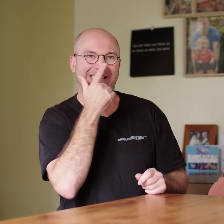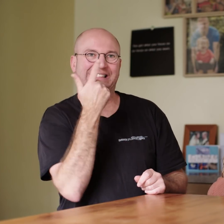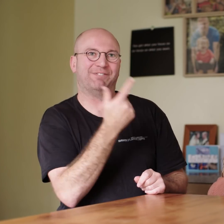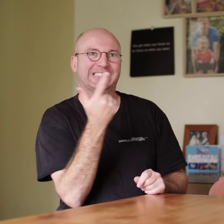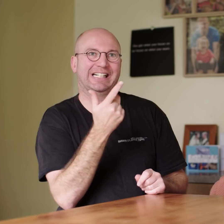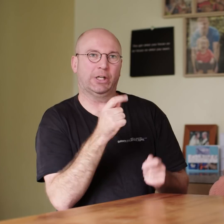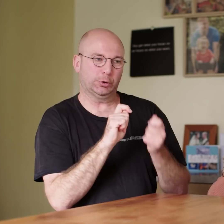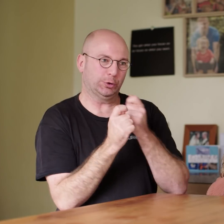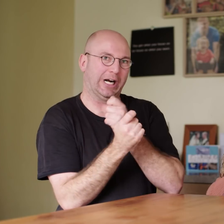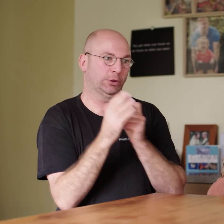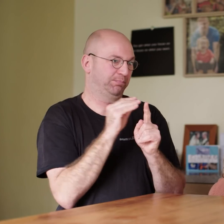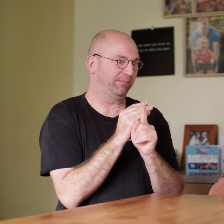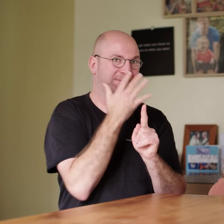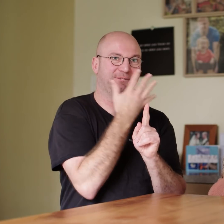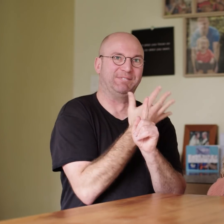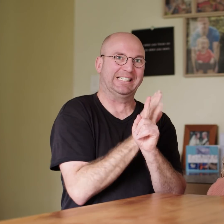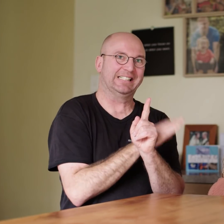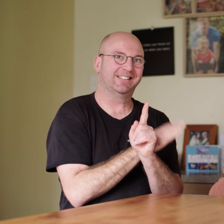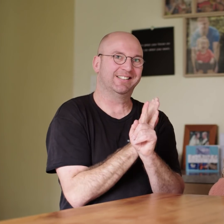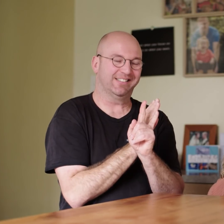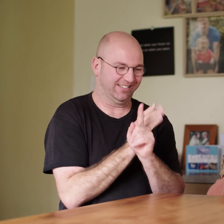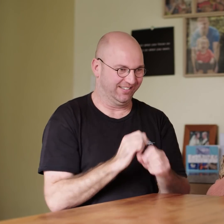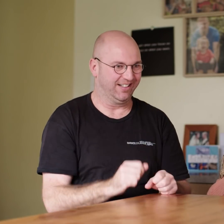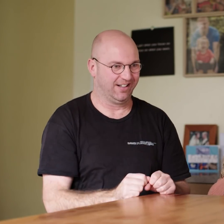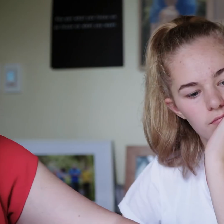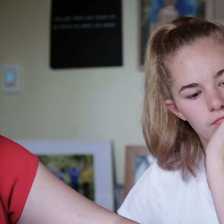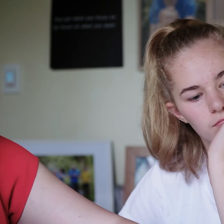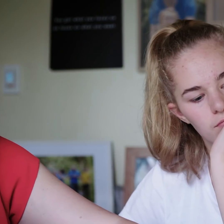her between the ages of 15 and 17.